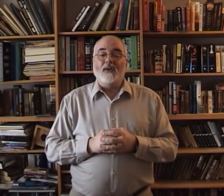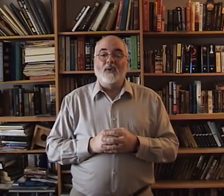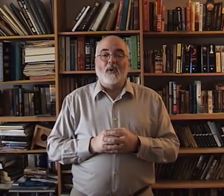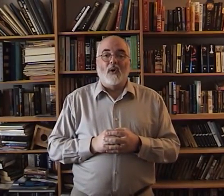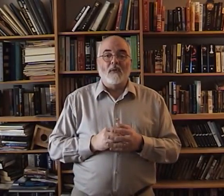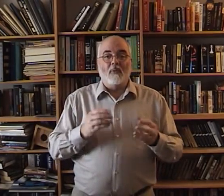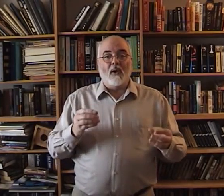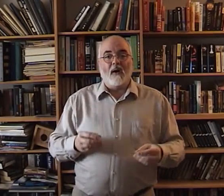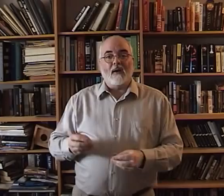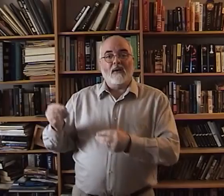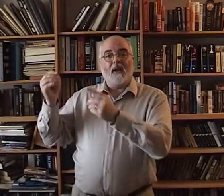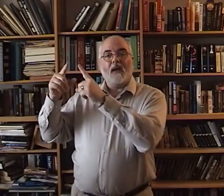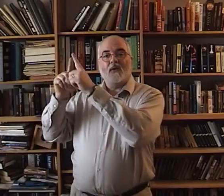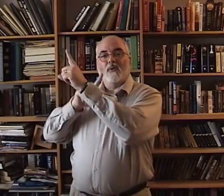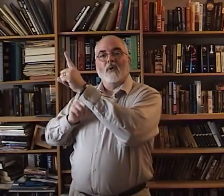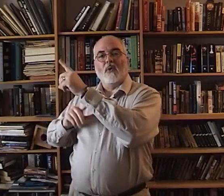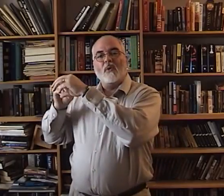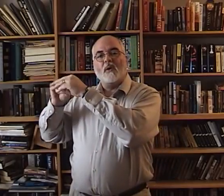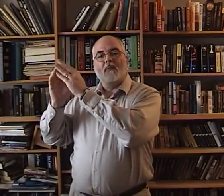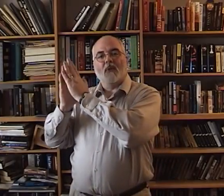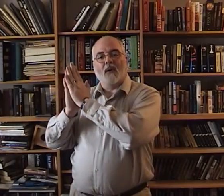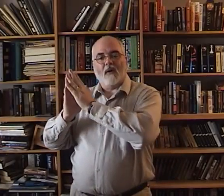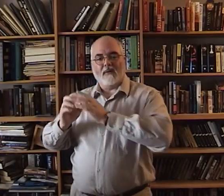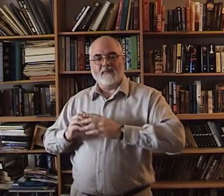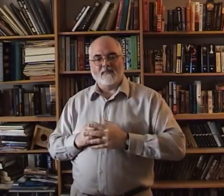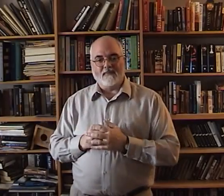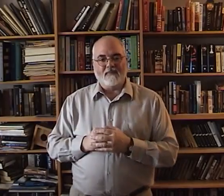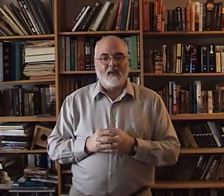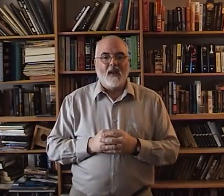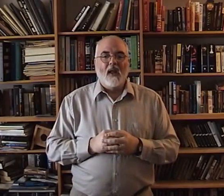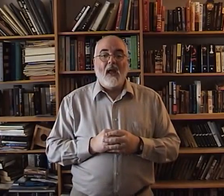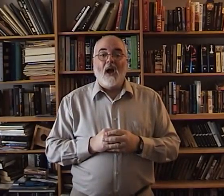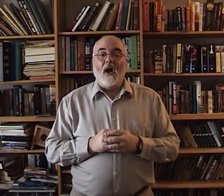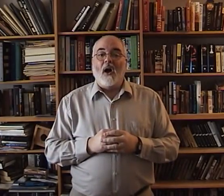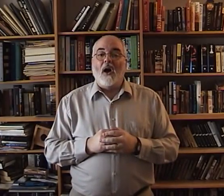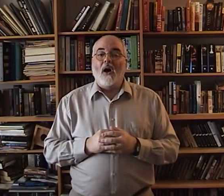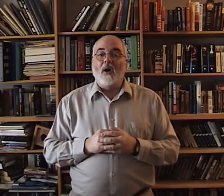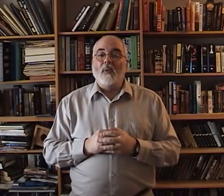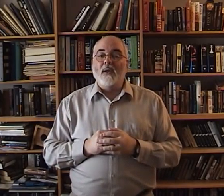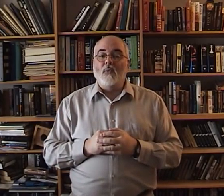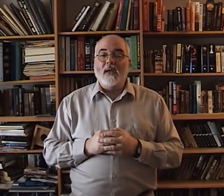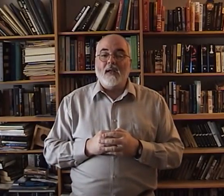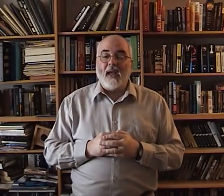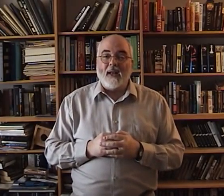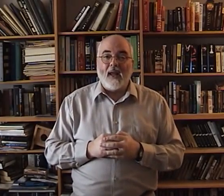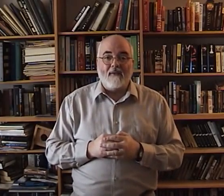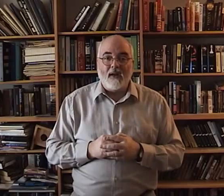to the Lord in prayer. Take it to the Lord in prayer. Are we weak and heavy